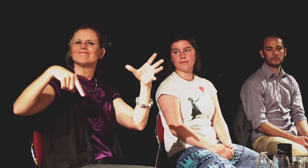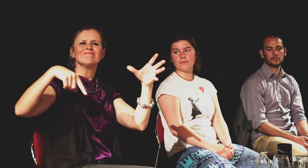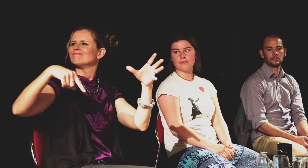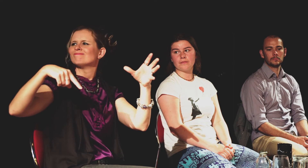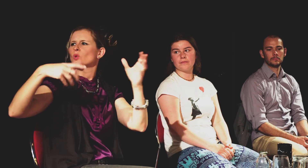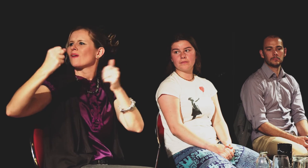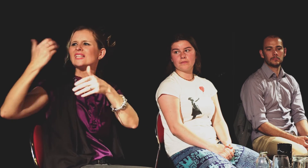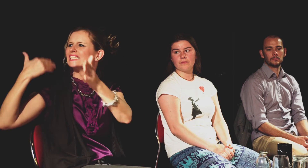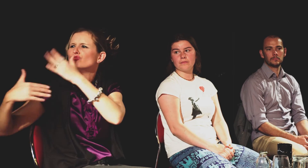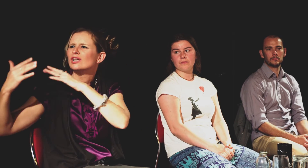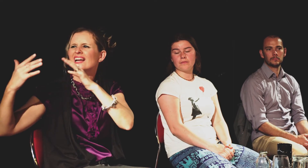have a culture.